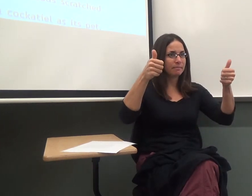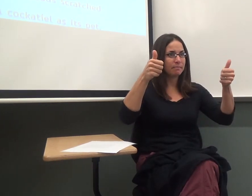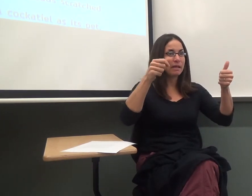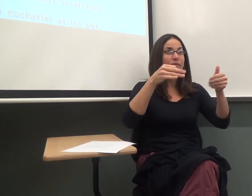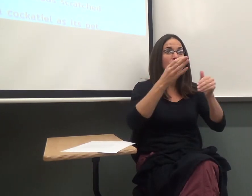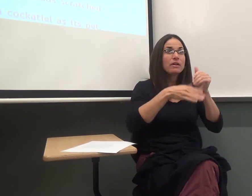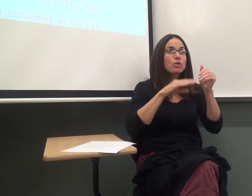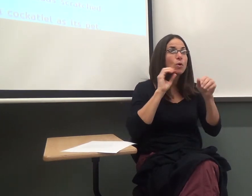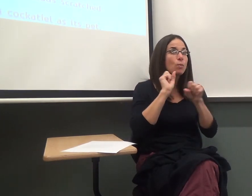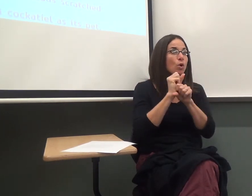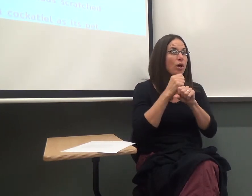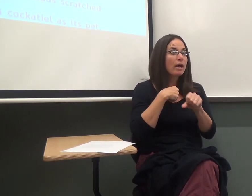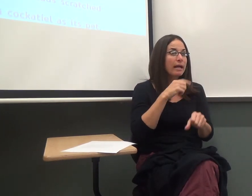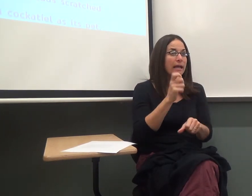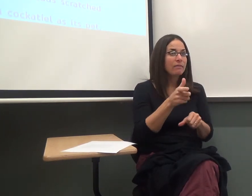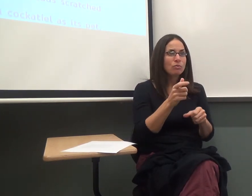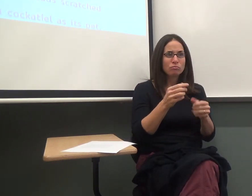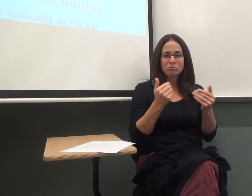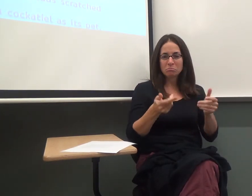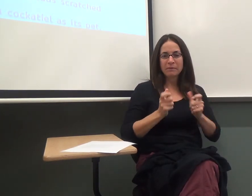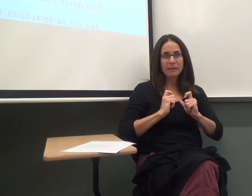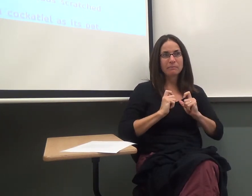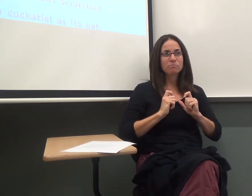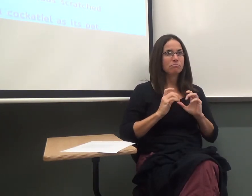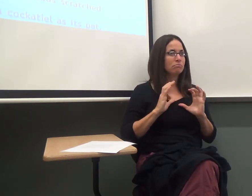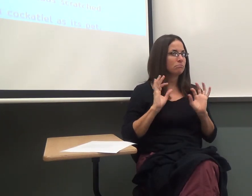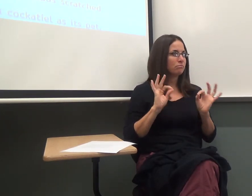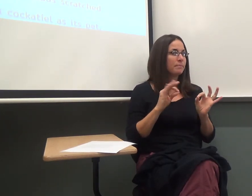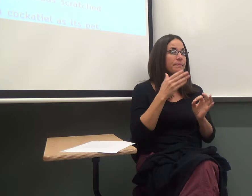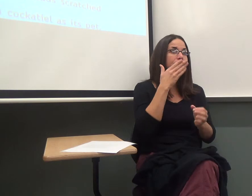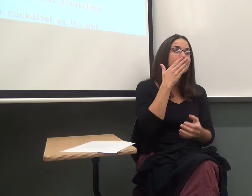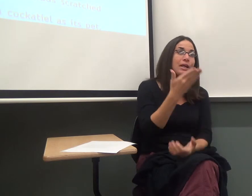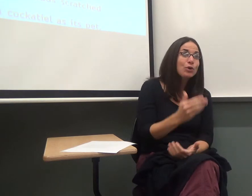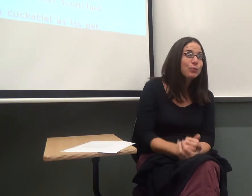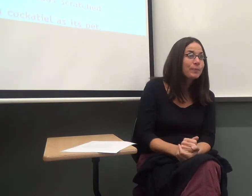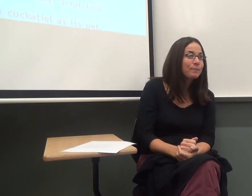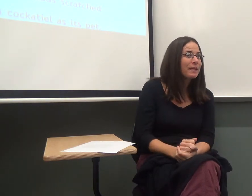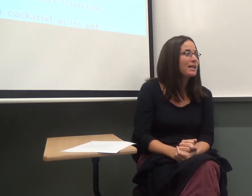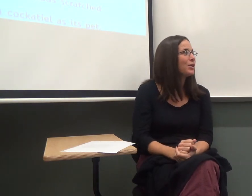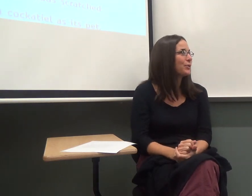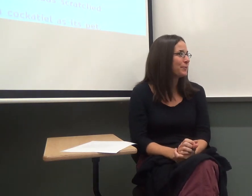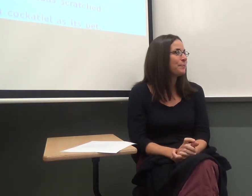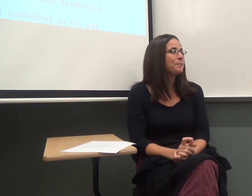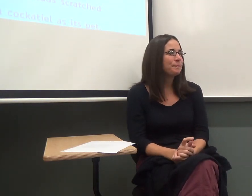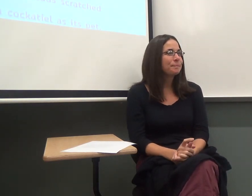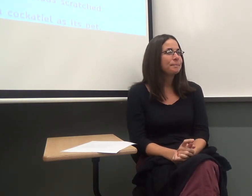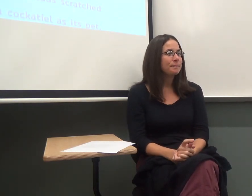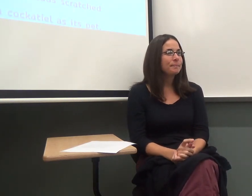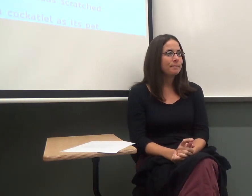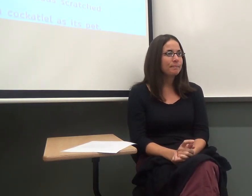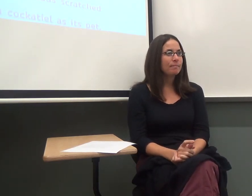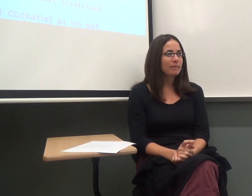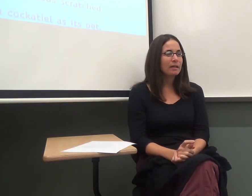that I assigned, you can hand it in. Thank you. Thank you. Every word has some kind of meaning. I